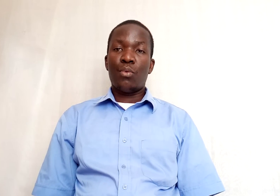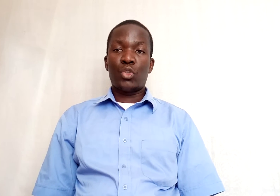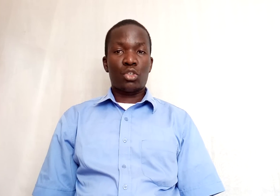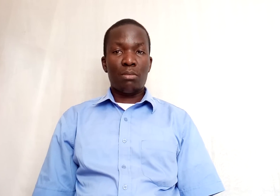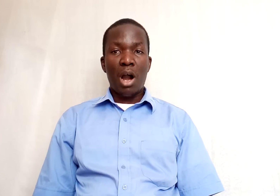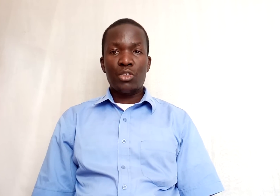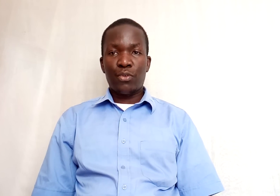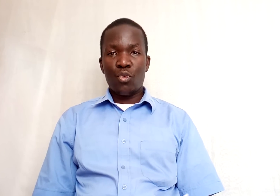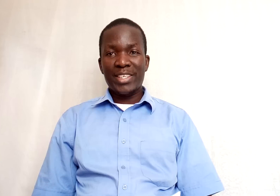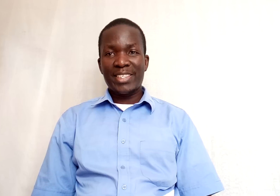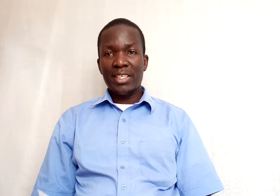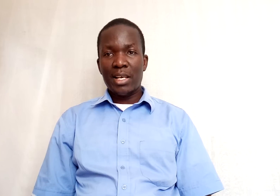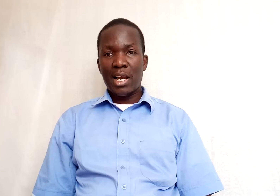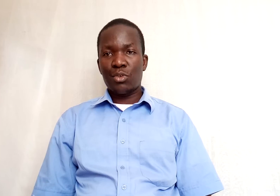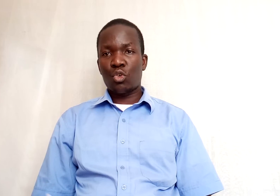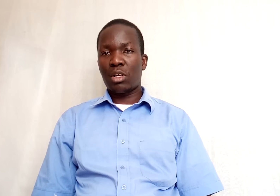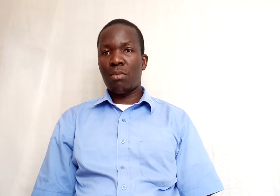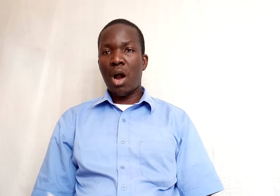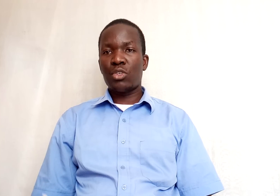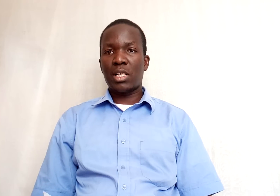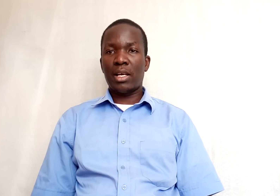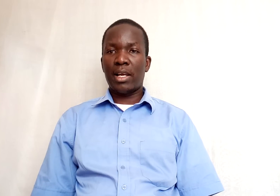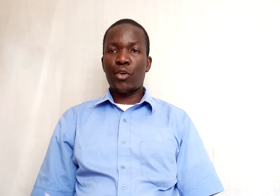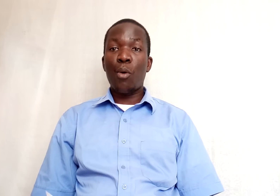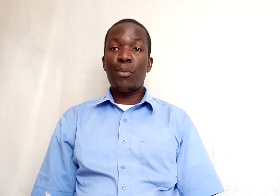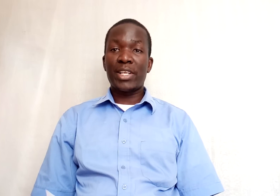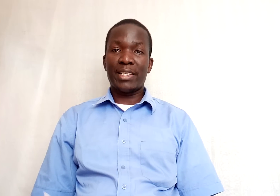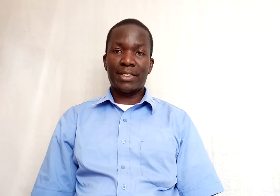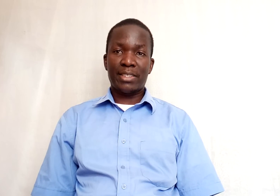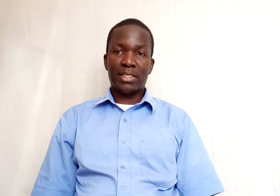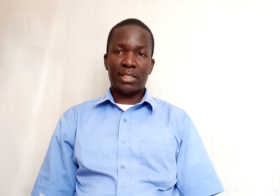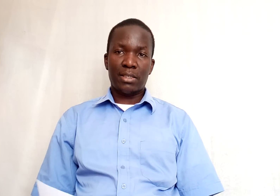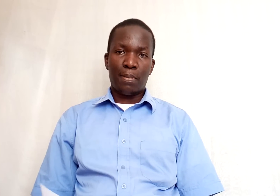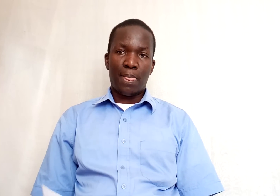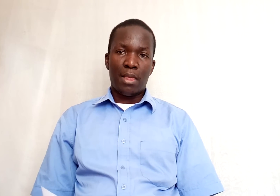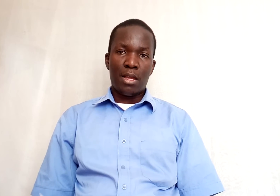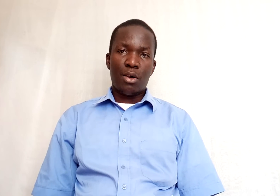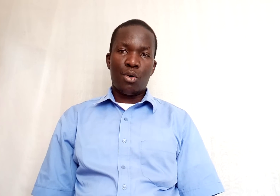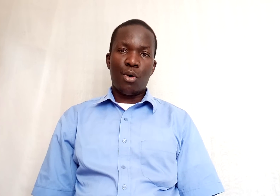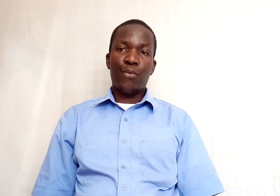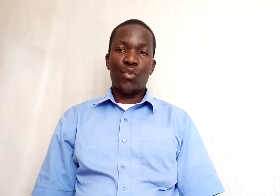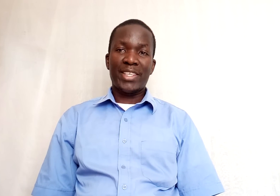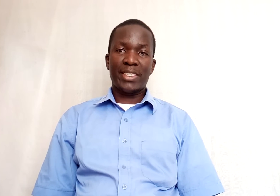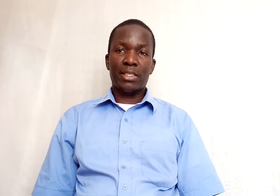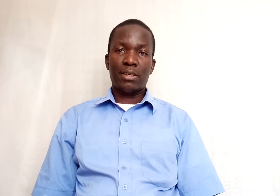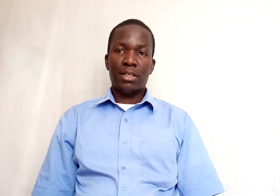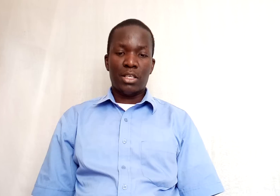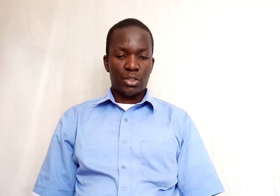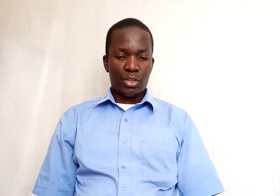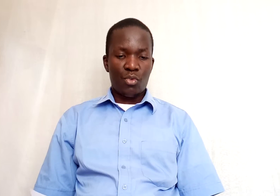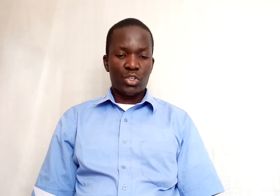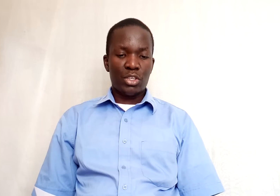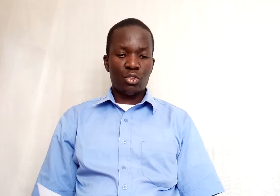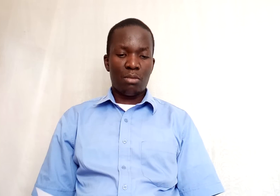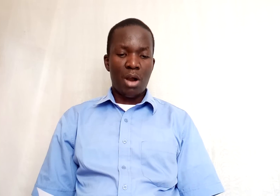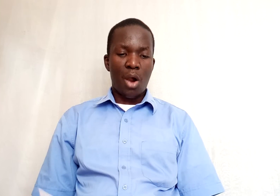We talked about fluency and we talked about components of fluency. So the question is all about